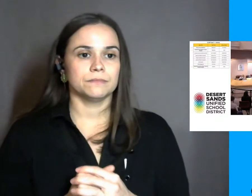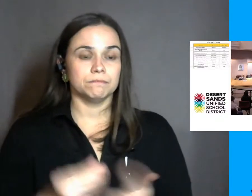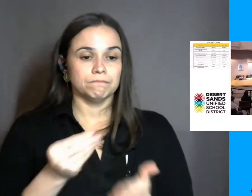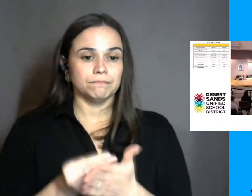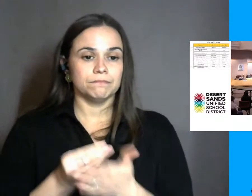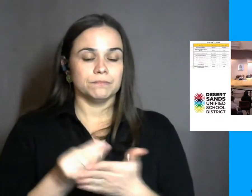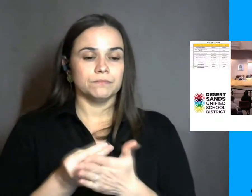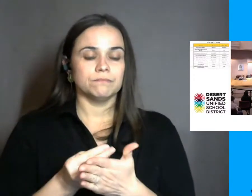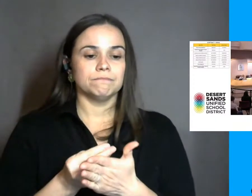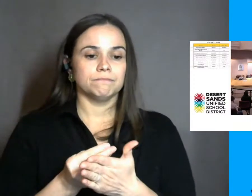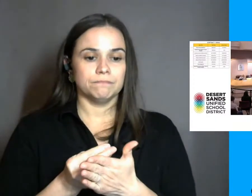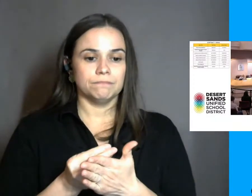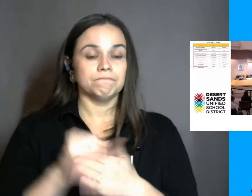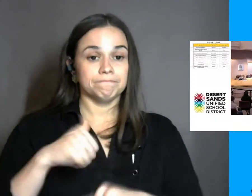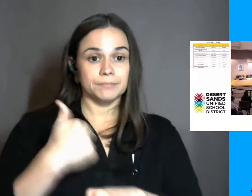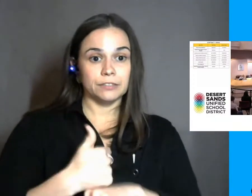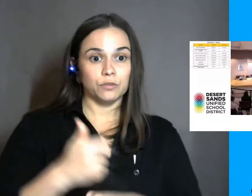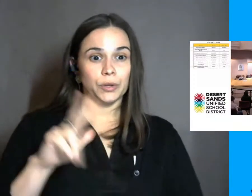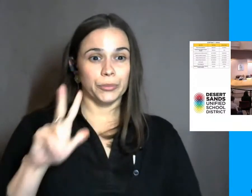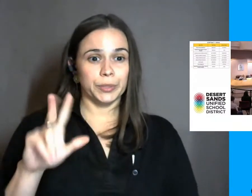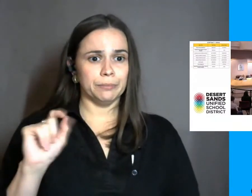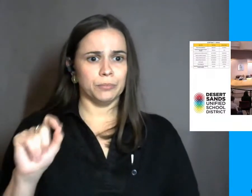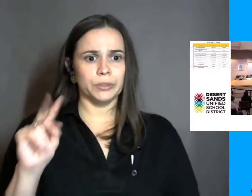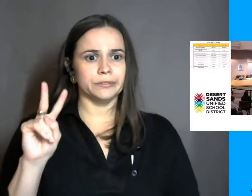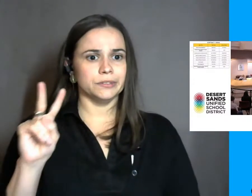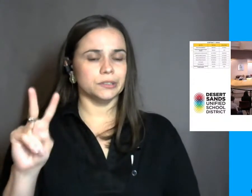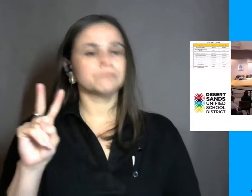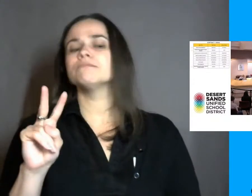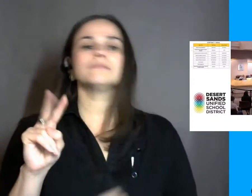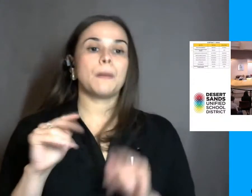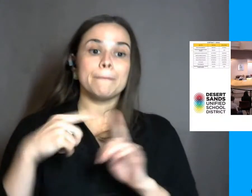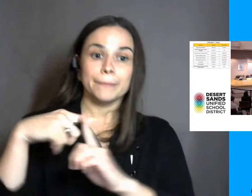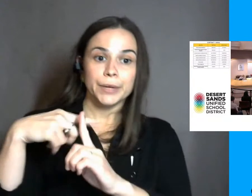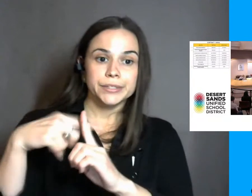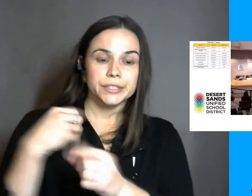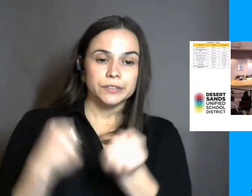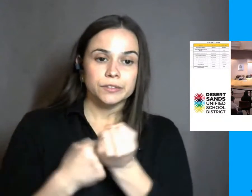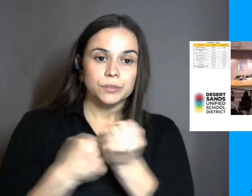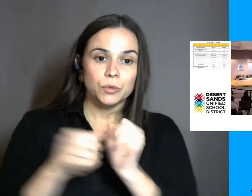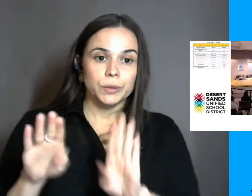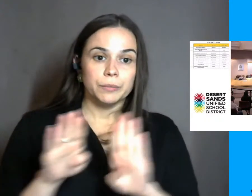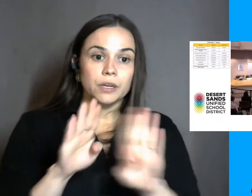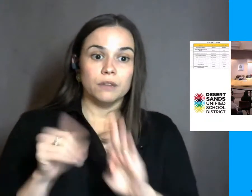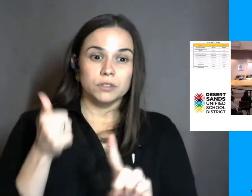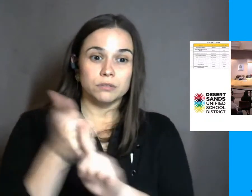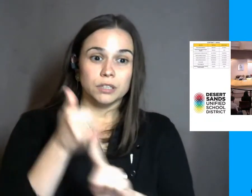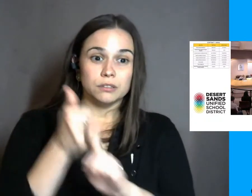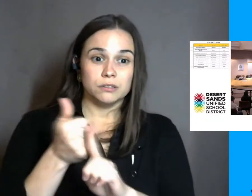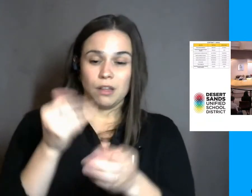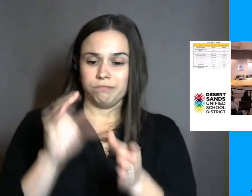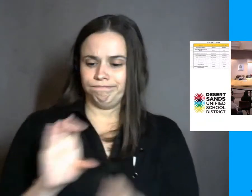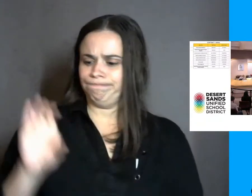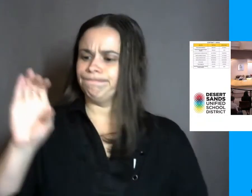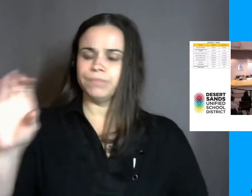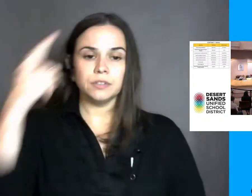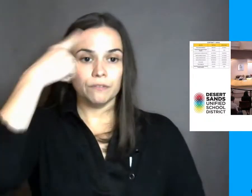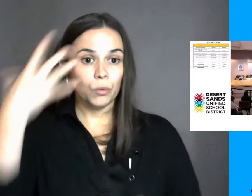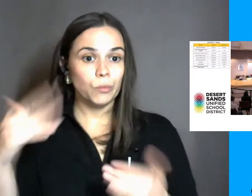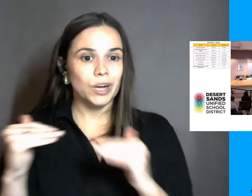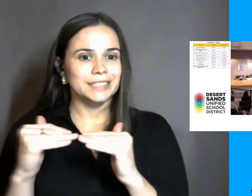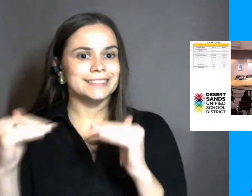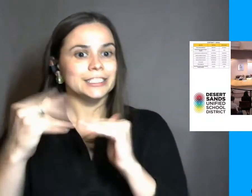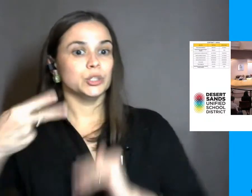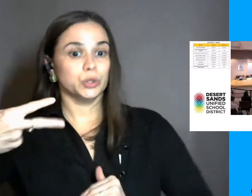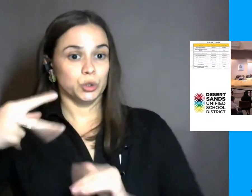3.2 site-based positive behavior support programs was allocated for Tier 2 training, which were delayed due